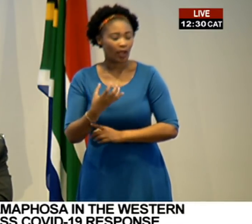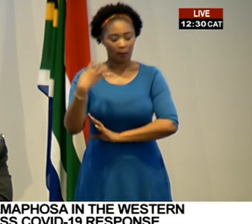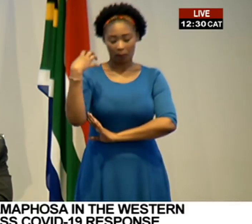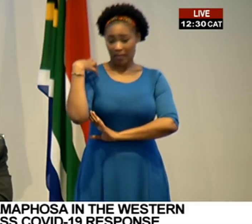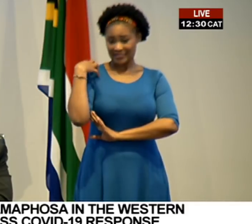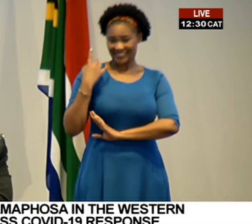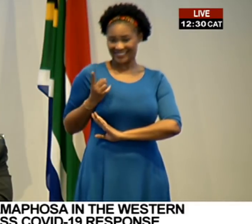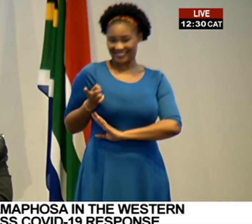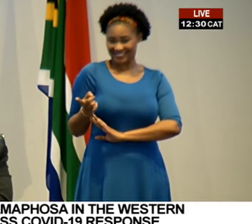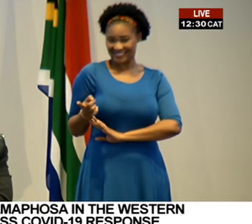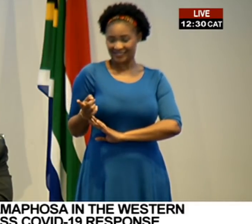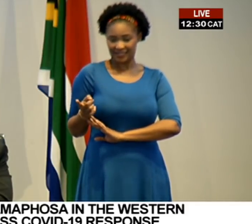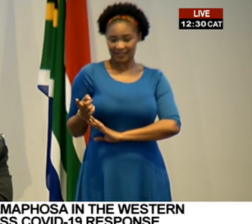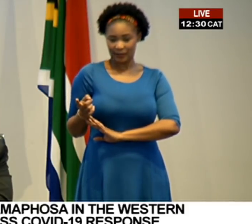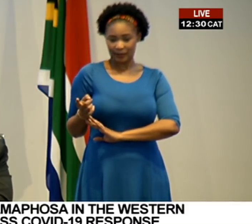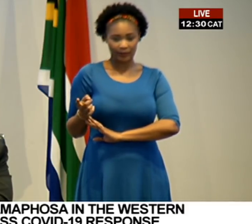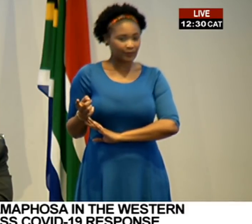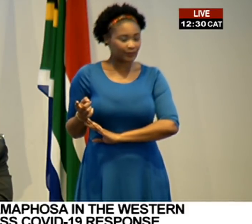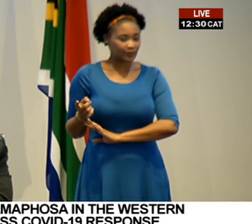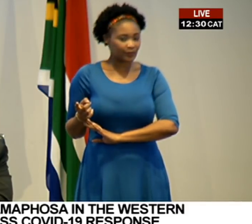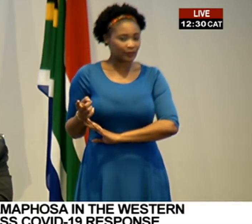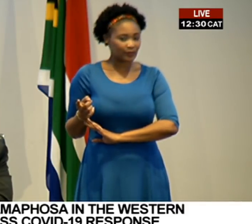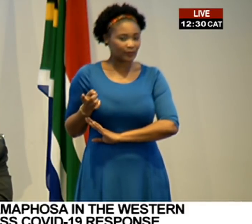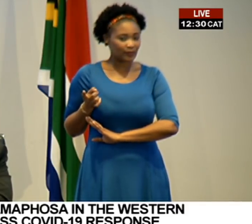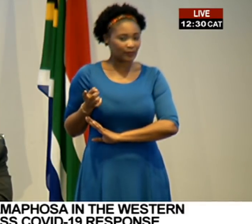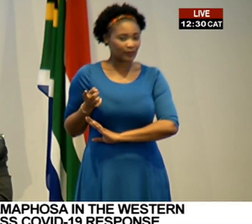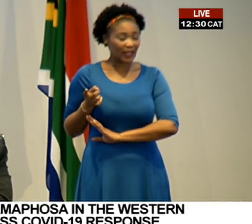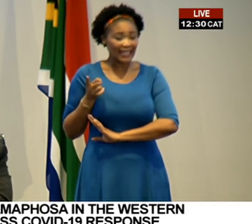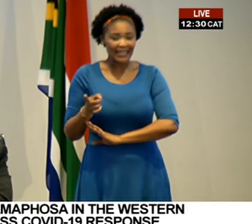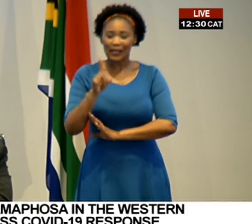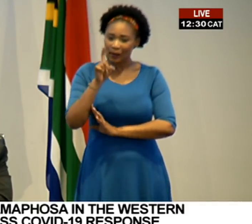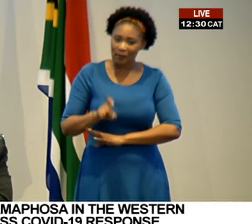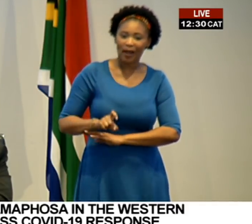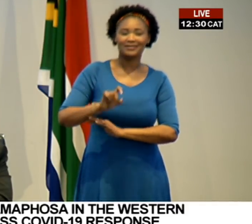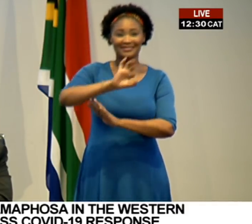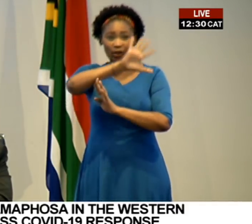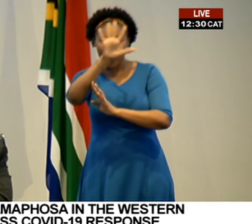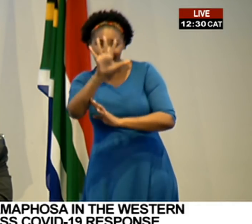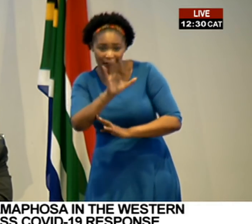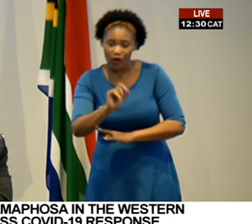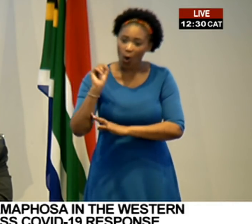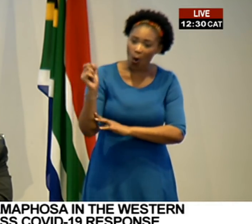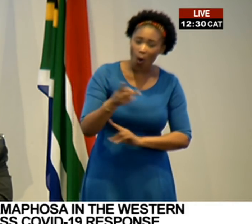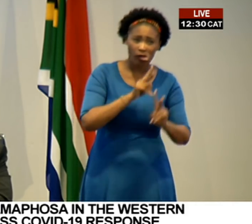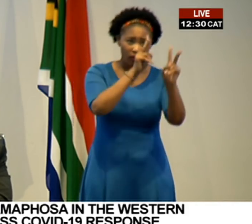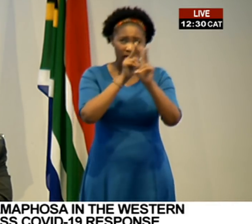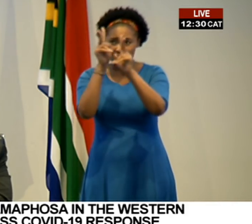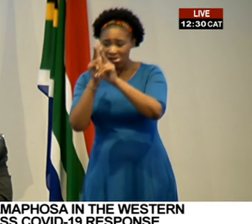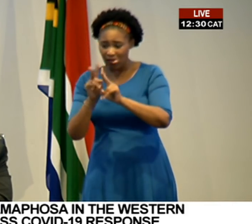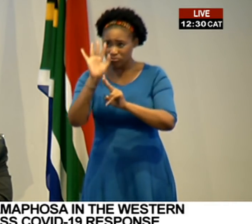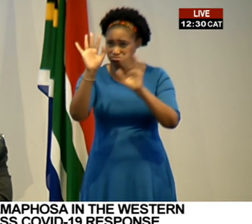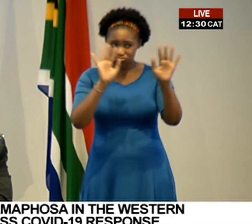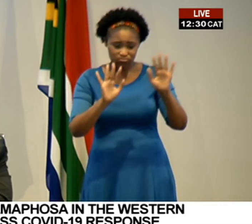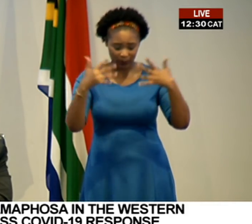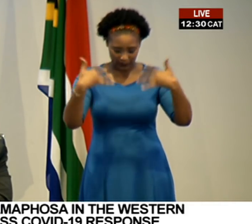minister who is virtually in Geneva, but has to be in all parts of the country. And we want